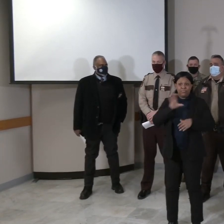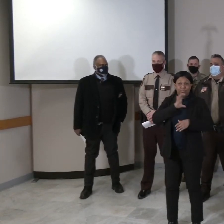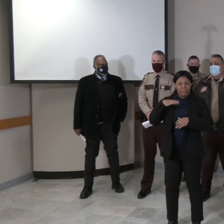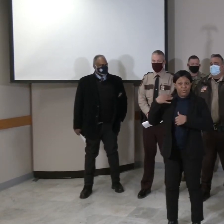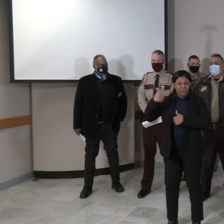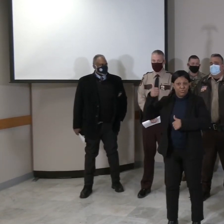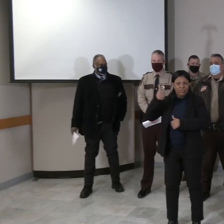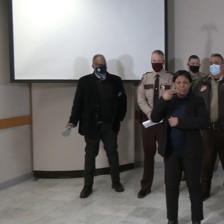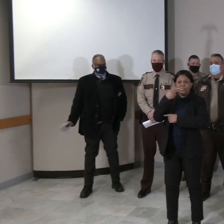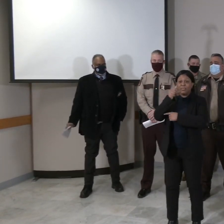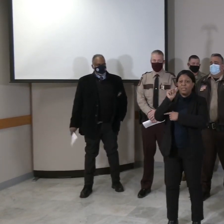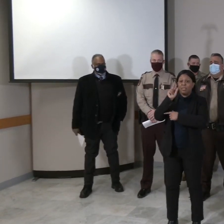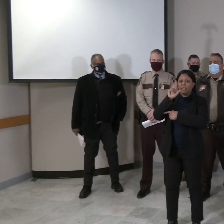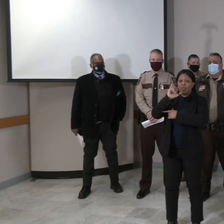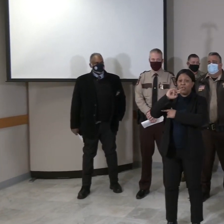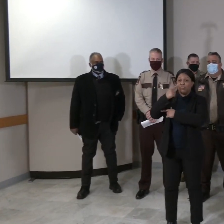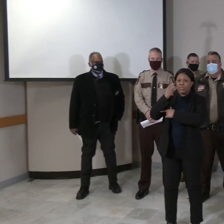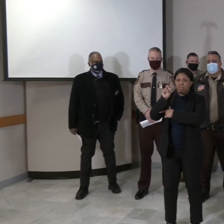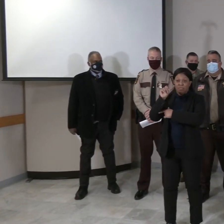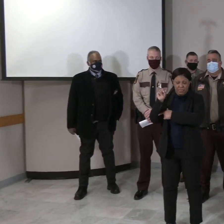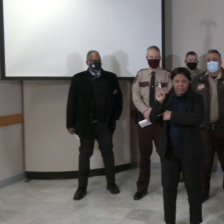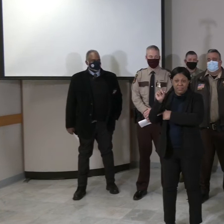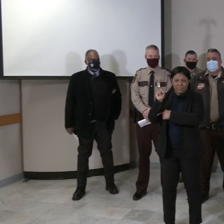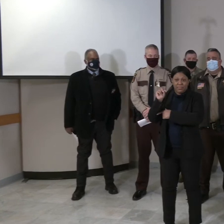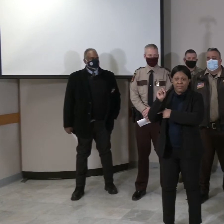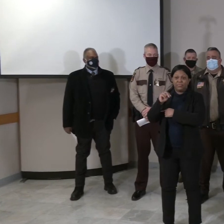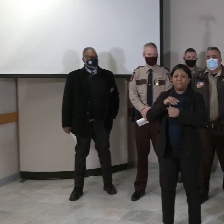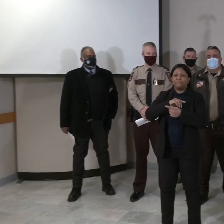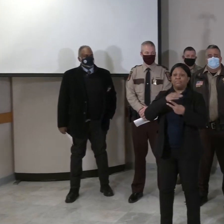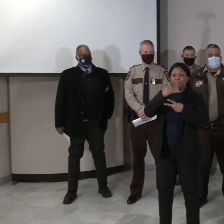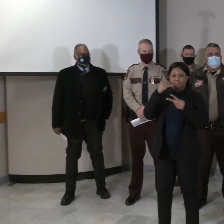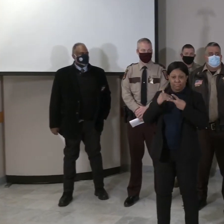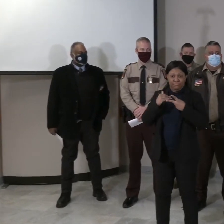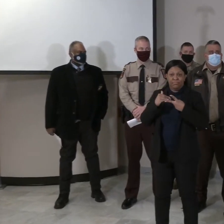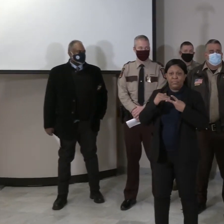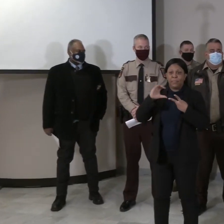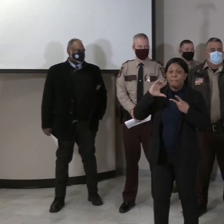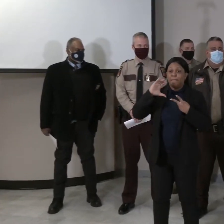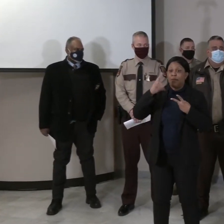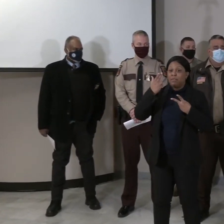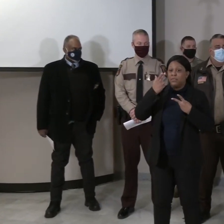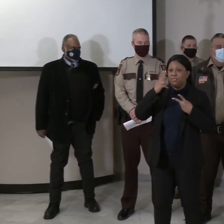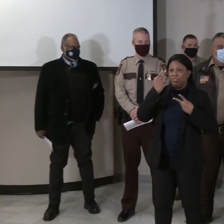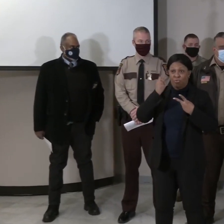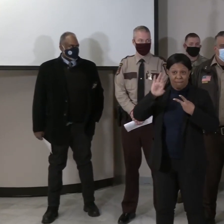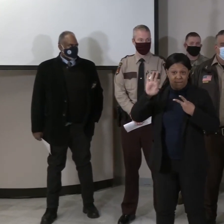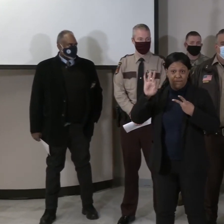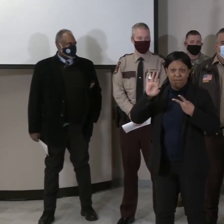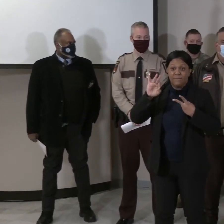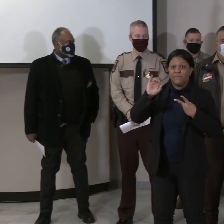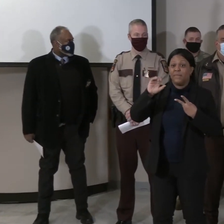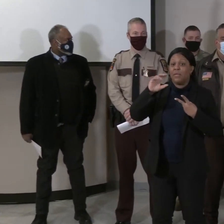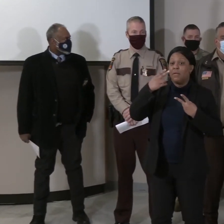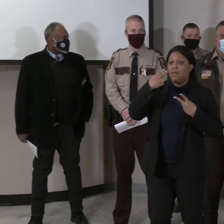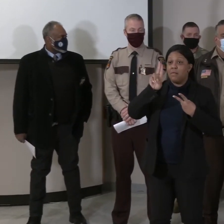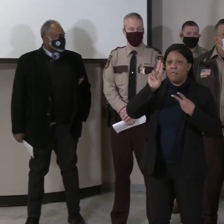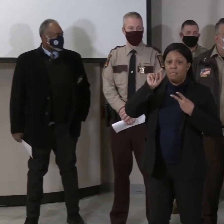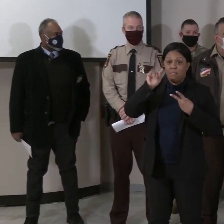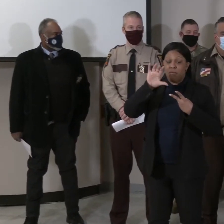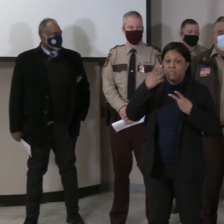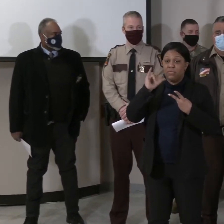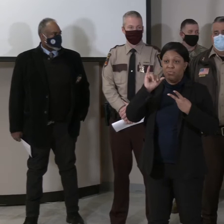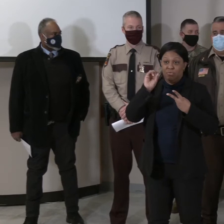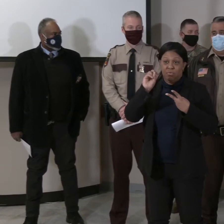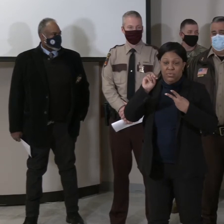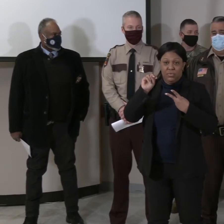Safety, Colonel Langer of the State Patrol, Sheriff Hutchinson from Hennepin County Sheriff's Office, General Mankey